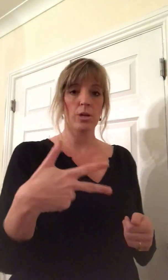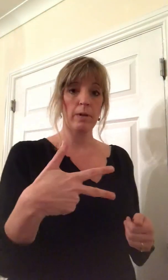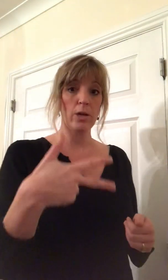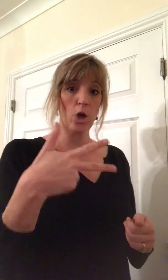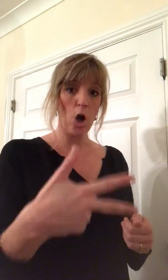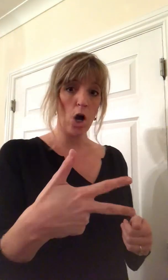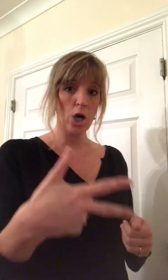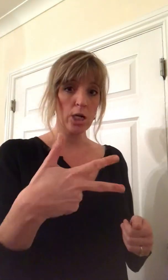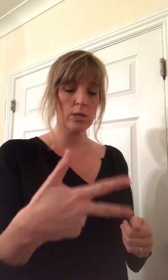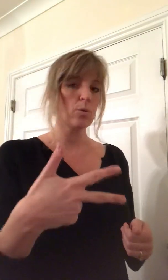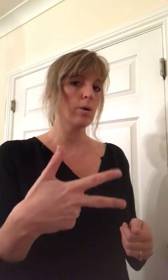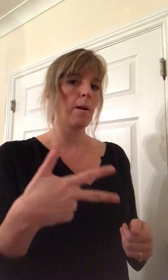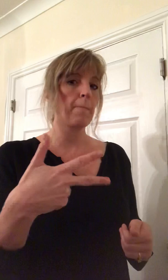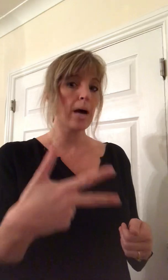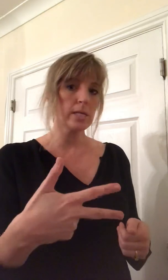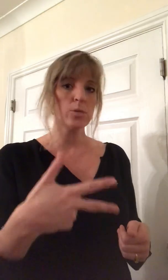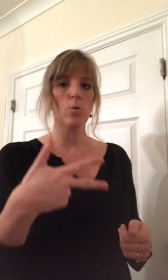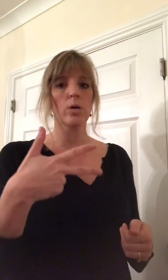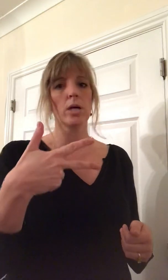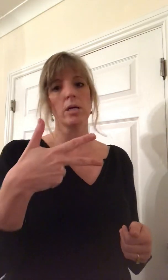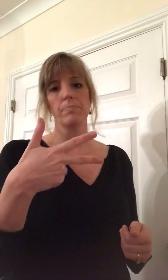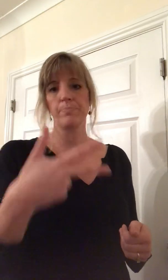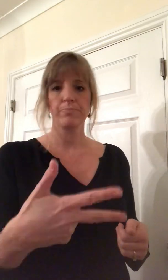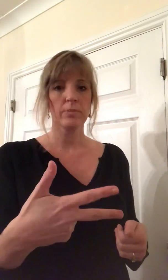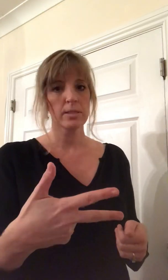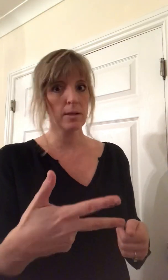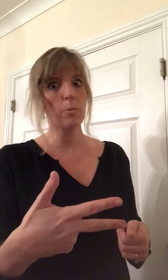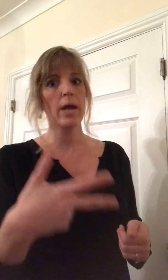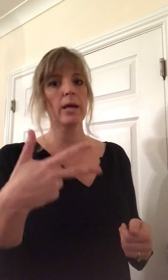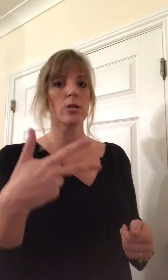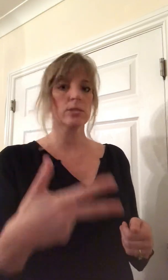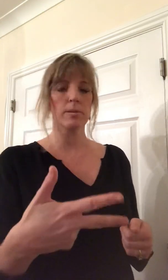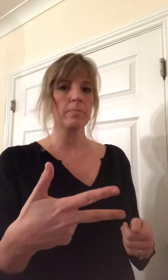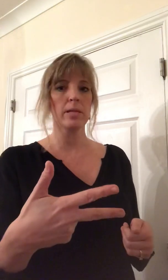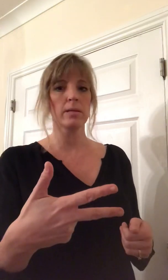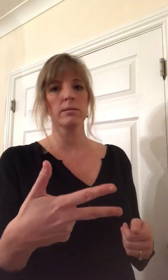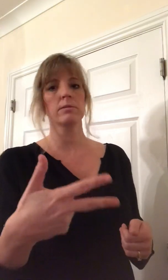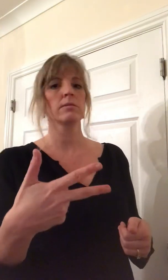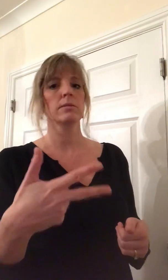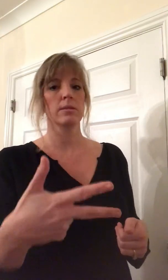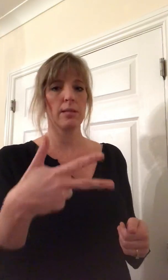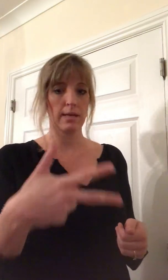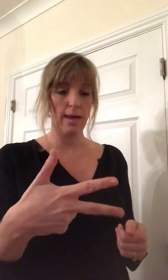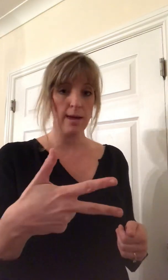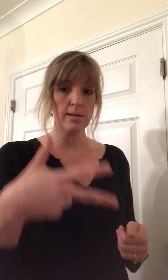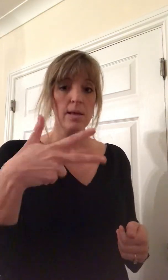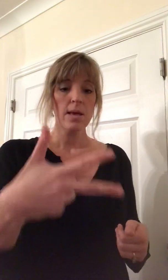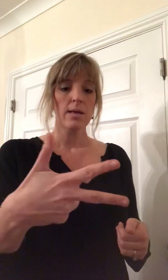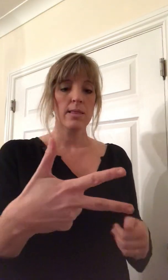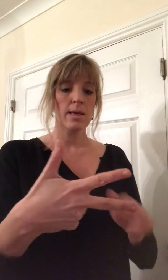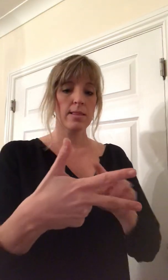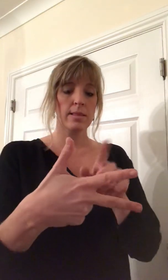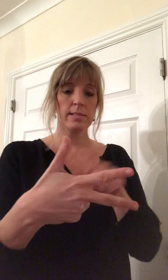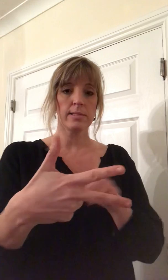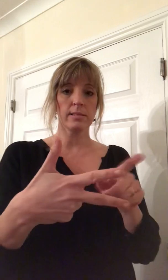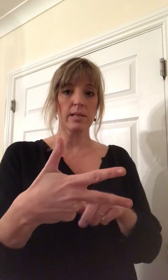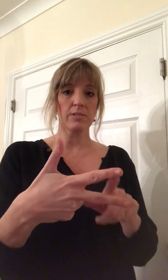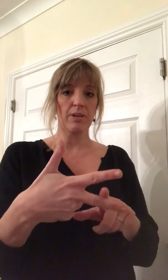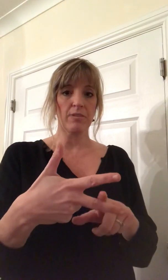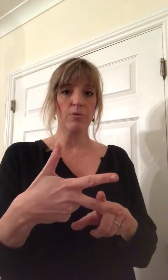about a car or a bus or a subway or something like that, then this is the classifier for